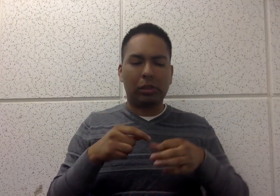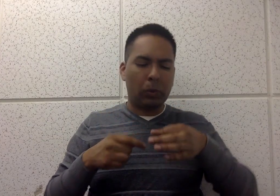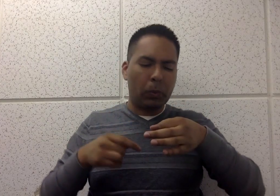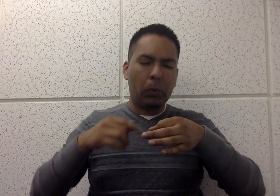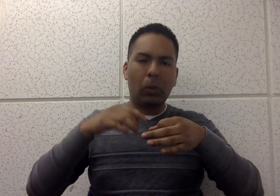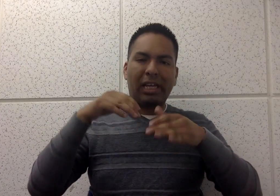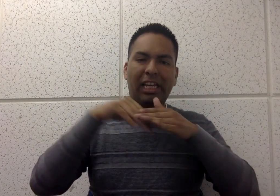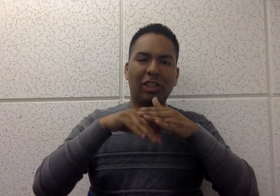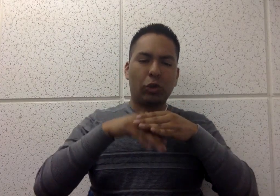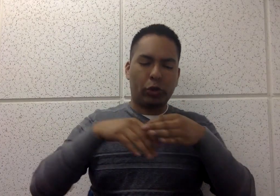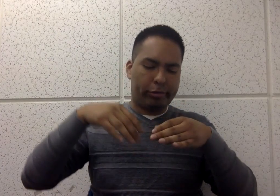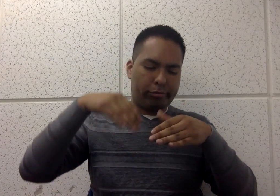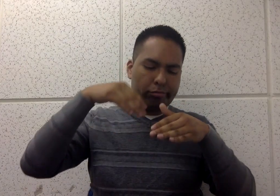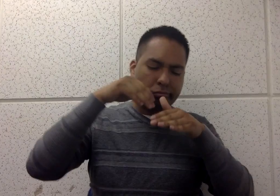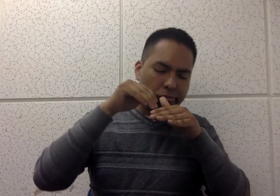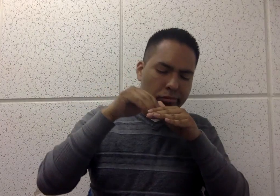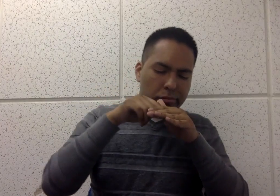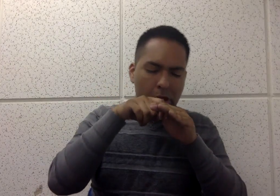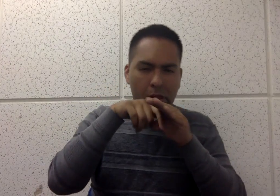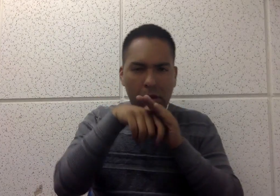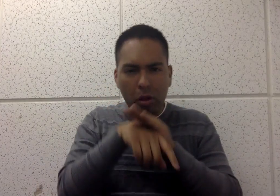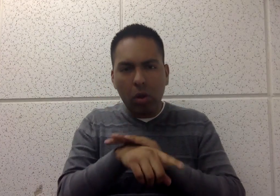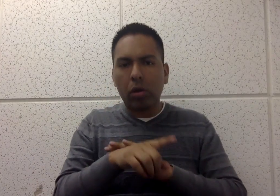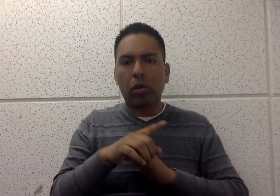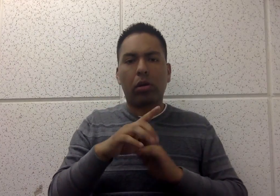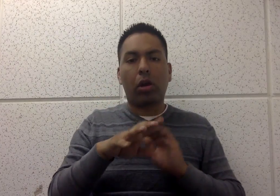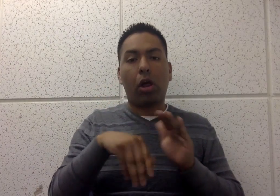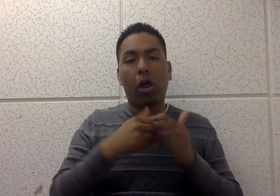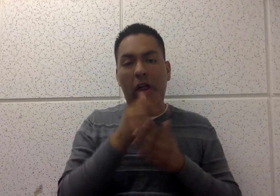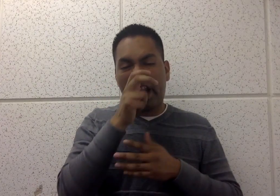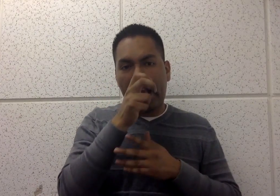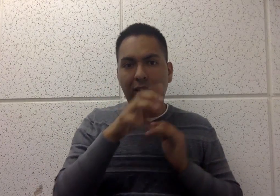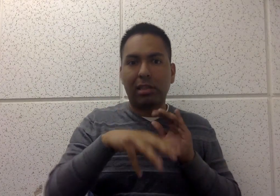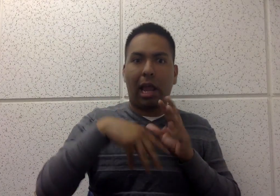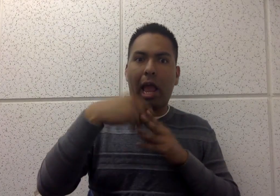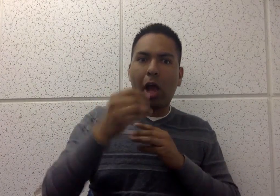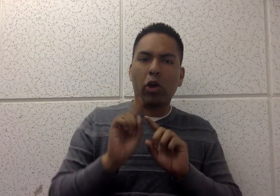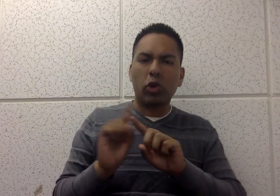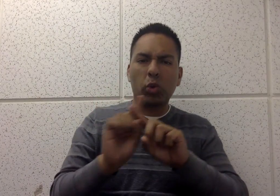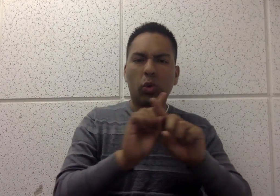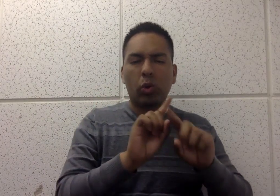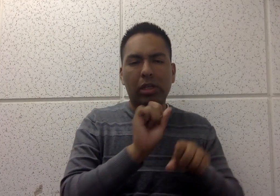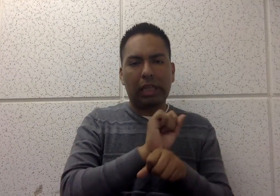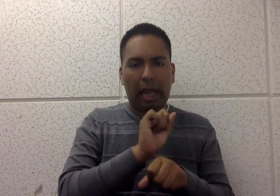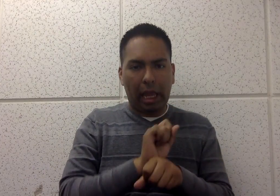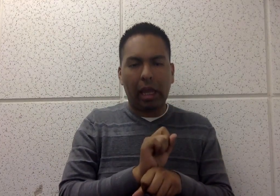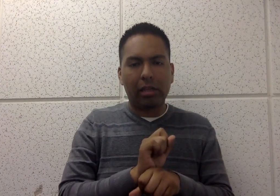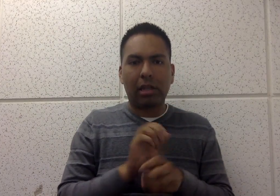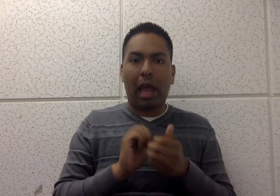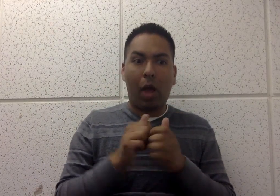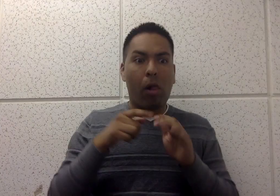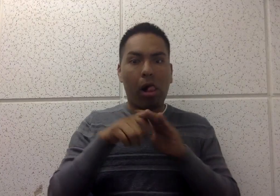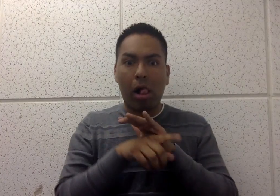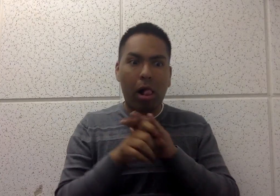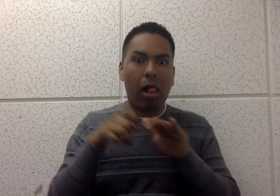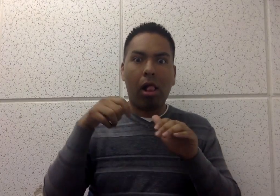entrance. They've gone out to do different tasks, and the rate at which they meet as they come in and out of the nest entrance determines